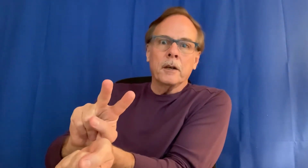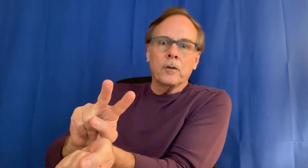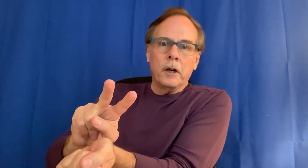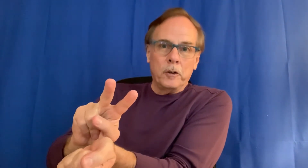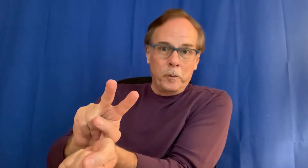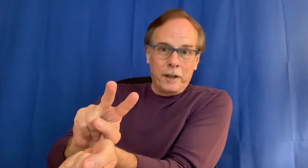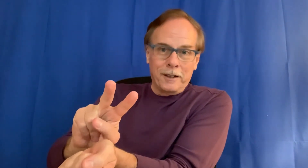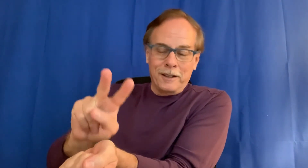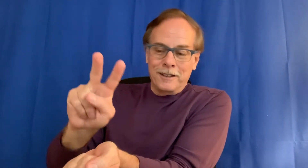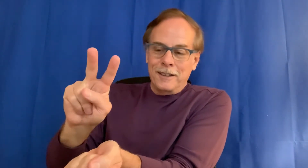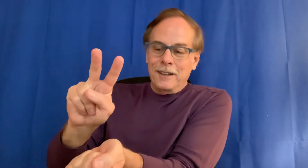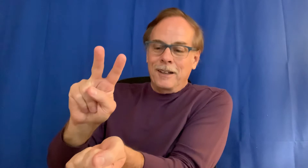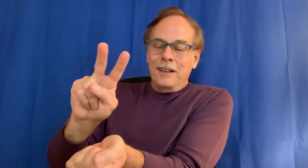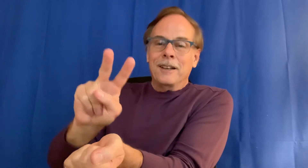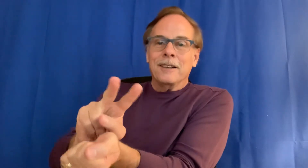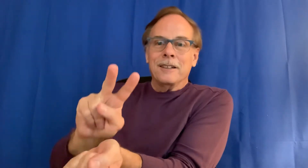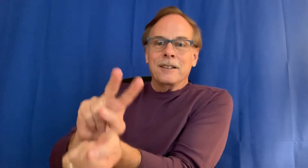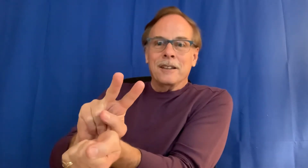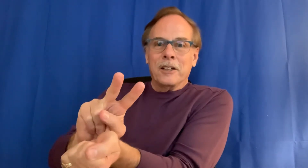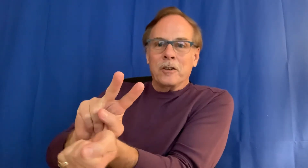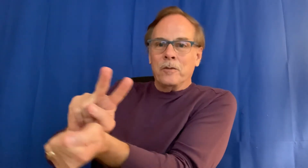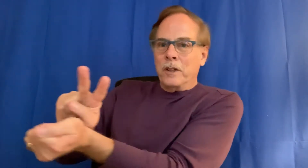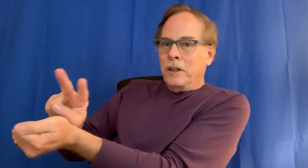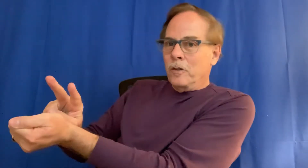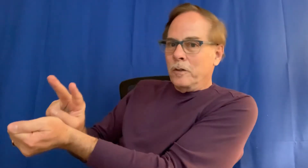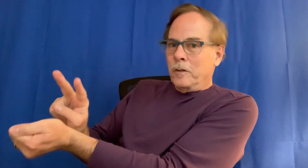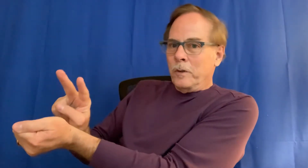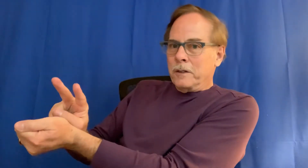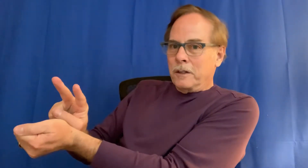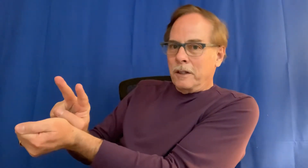how you make that. Letter V on the wrist like that.